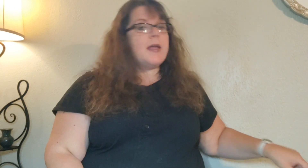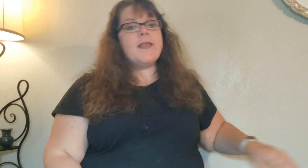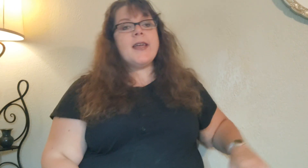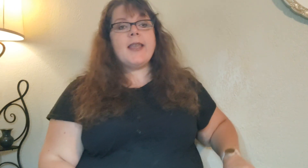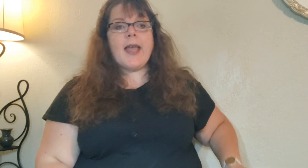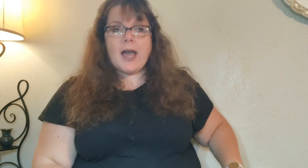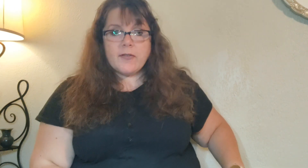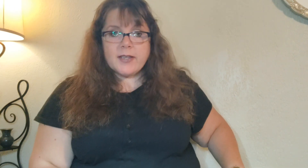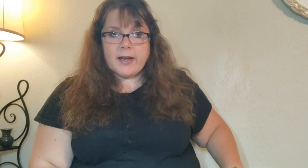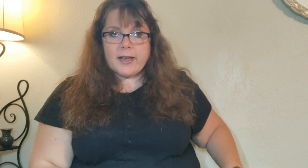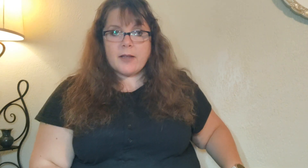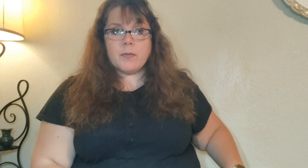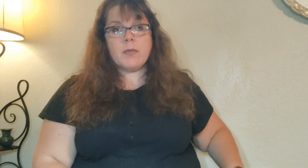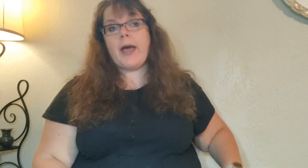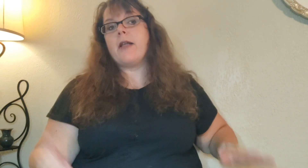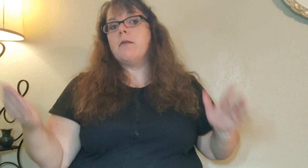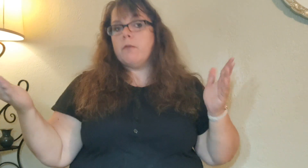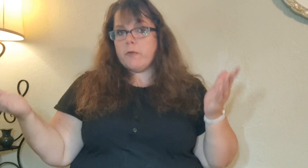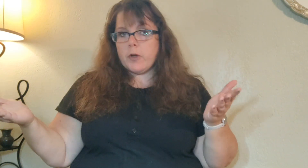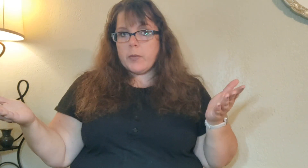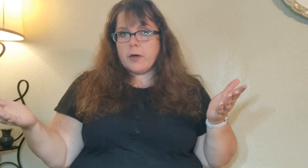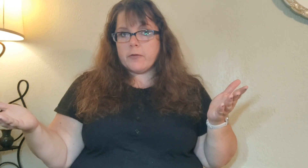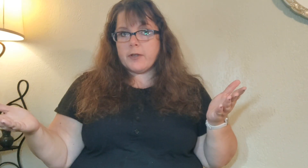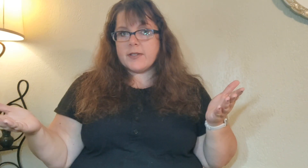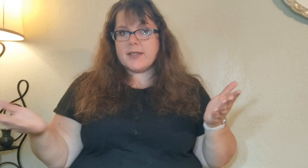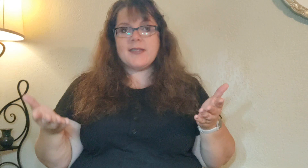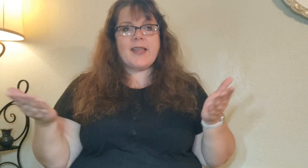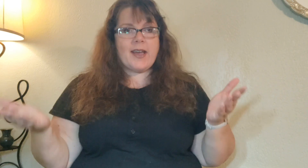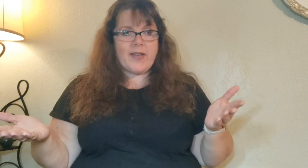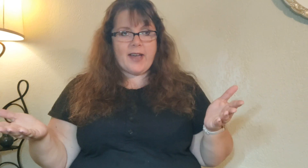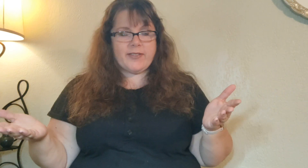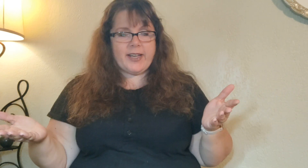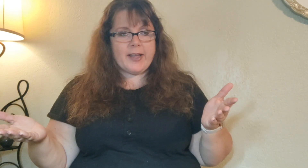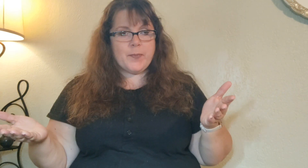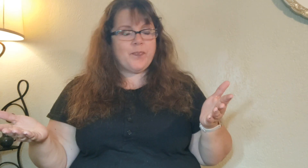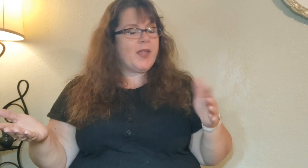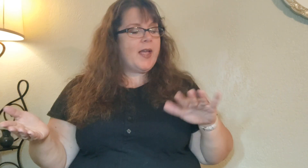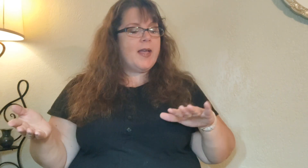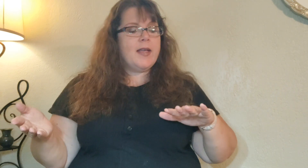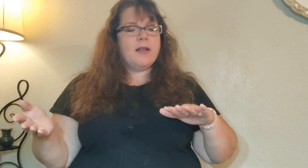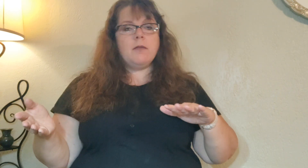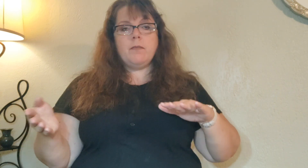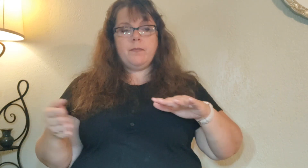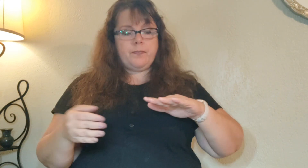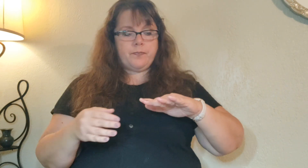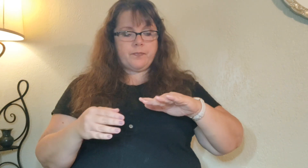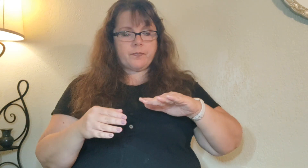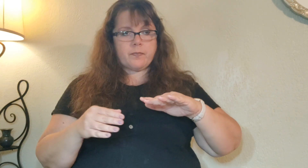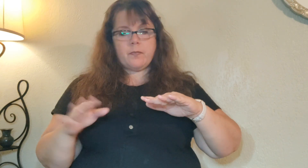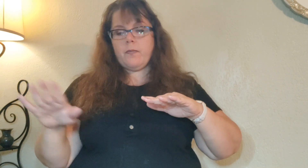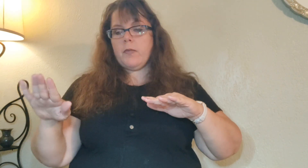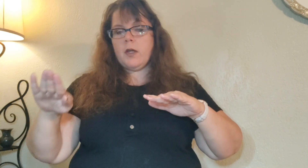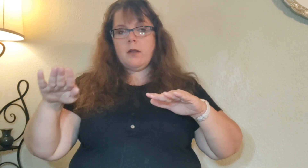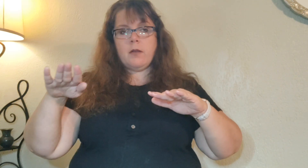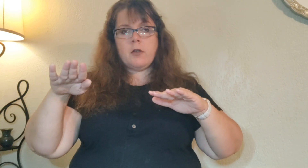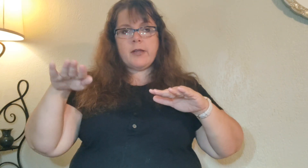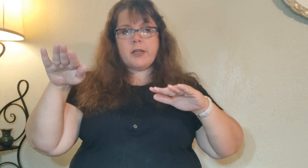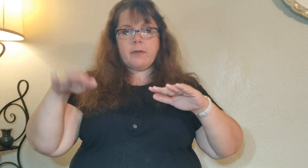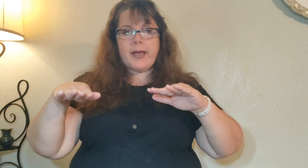And then halftime, like football for instance, they have halftime. You take your right